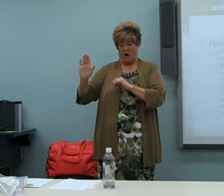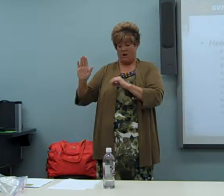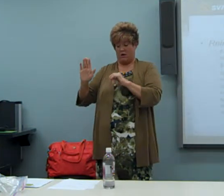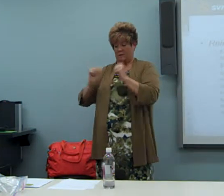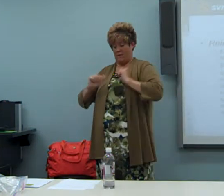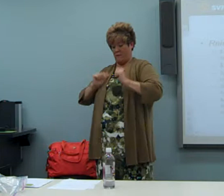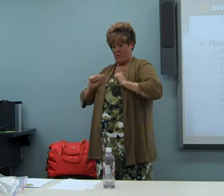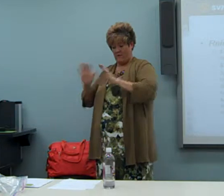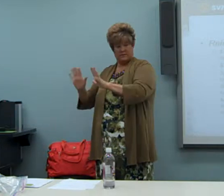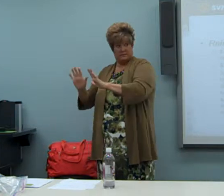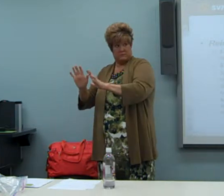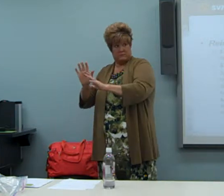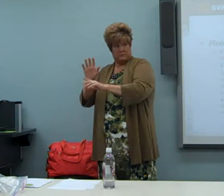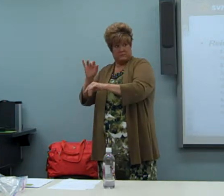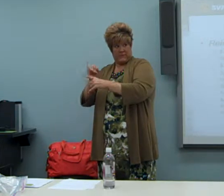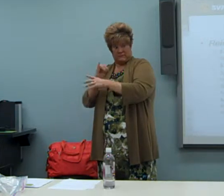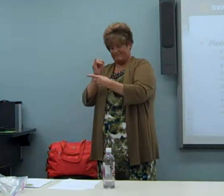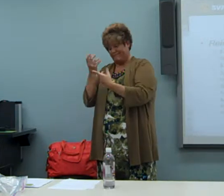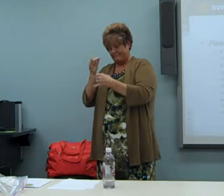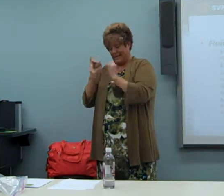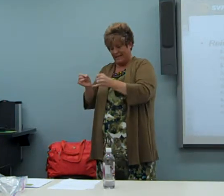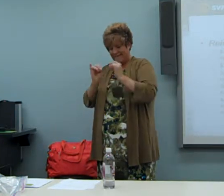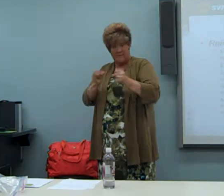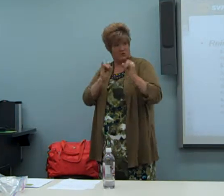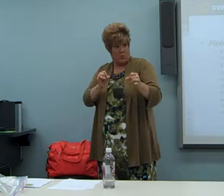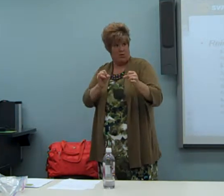The expectation of the interpreter is 83%.